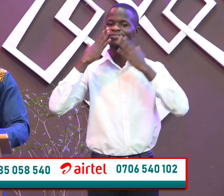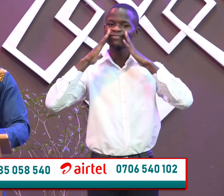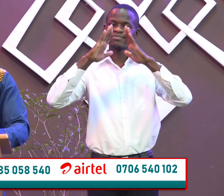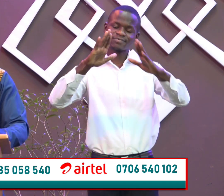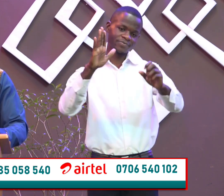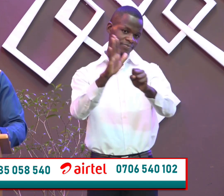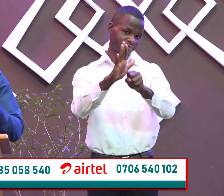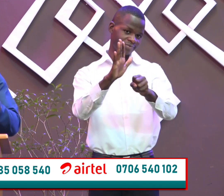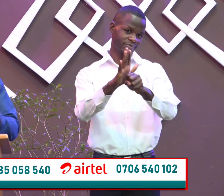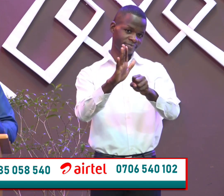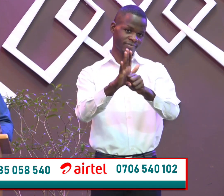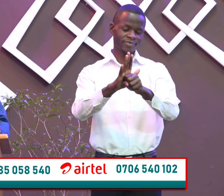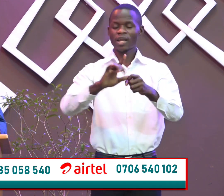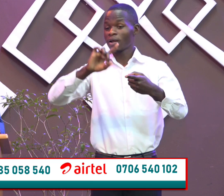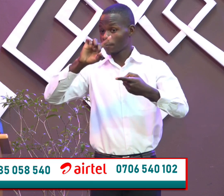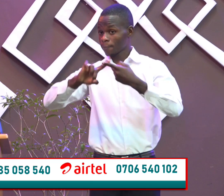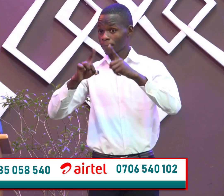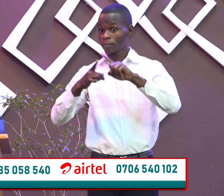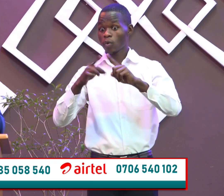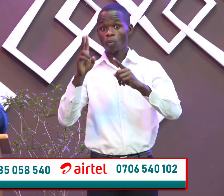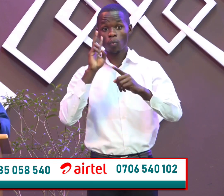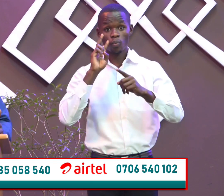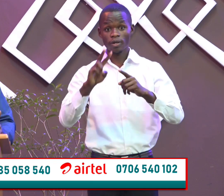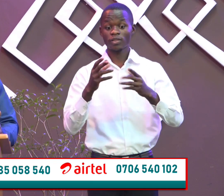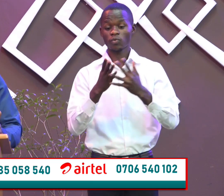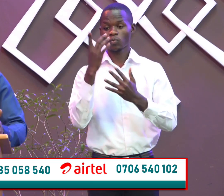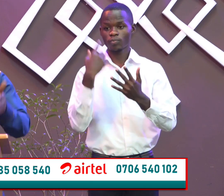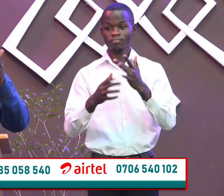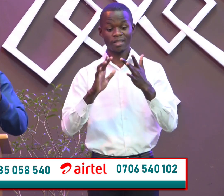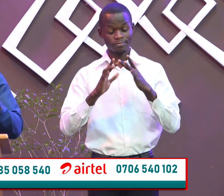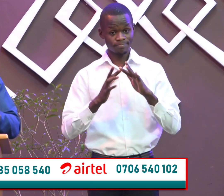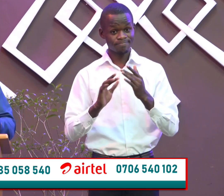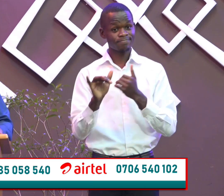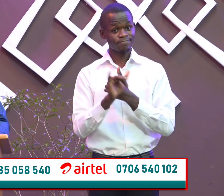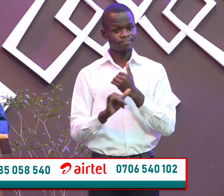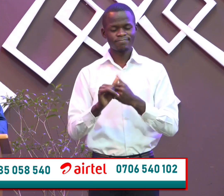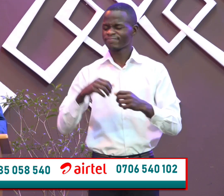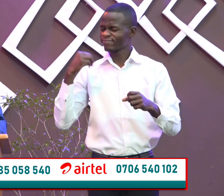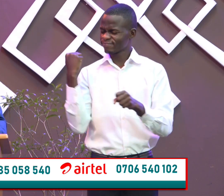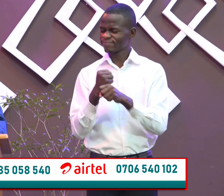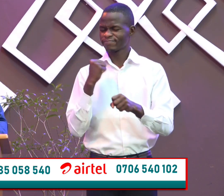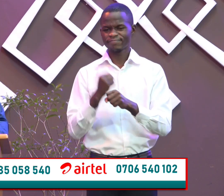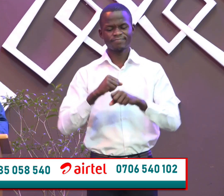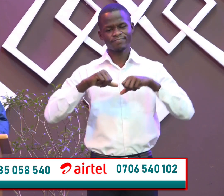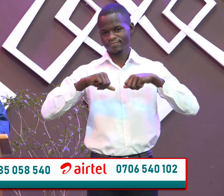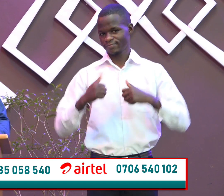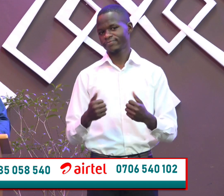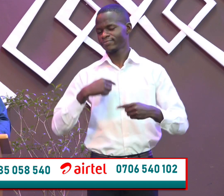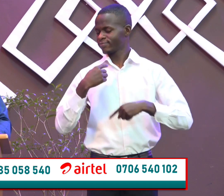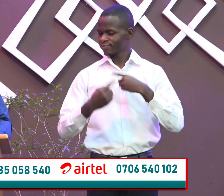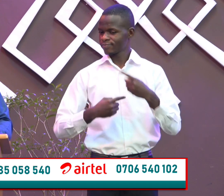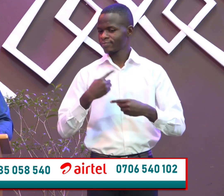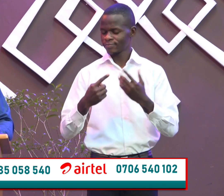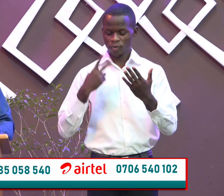God bless you so much. Mikono jafa abali ku YouTube mukola kyamanyi buli lwe mu likinga message. Our friends on YouTube, you do a